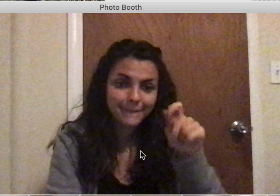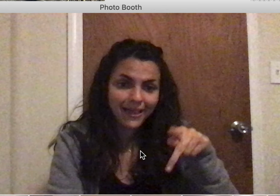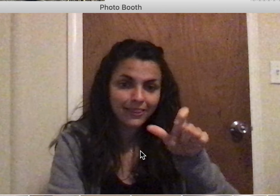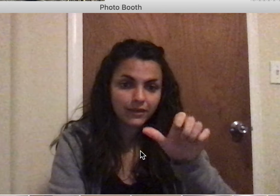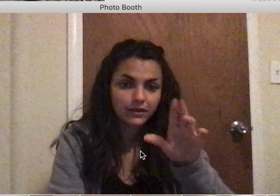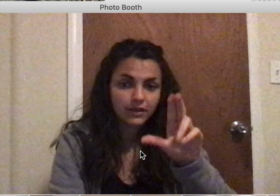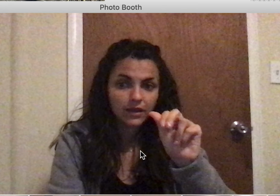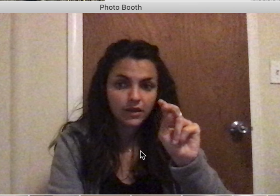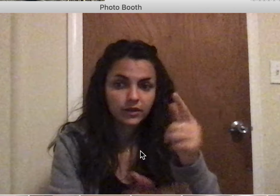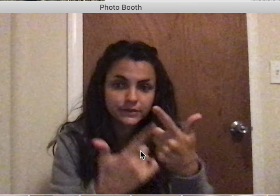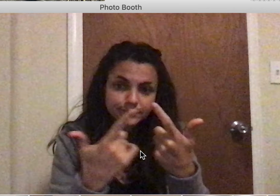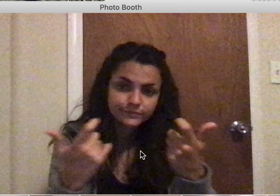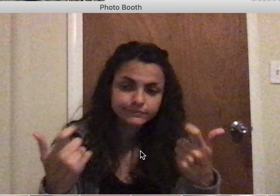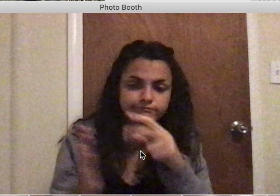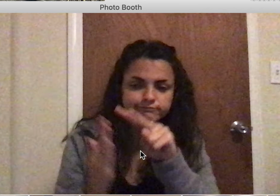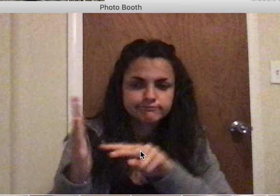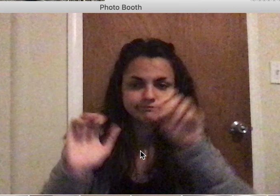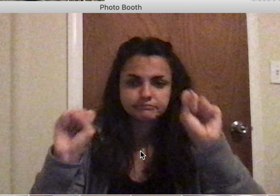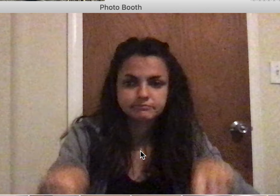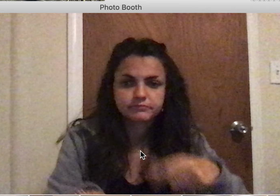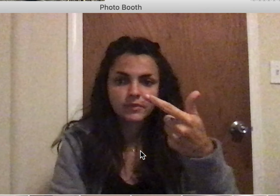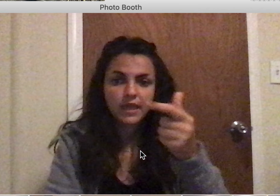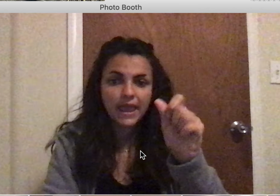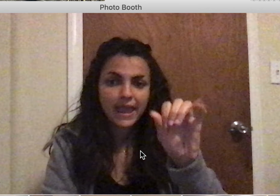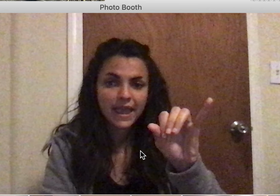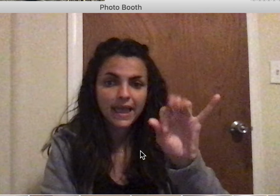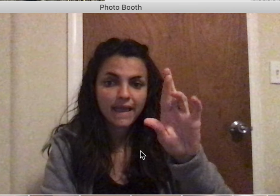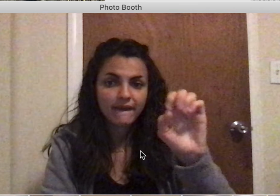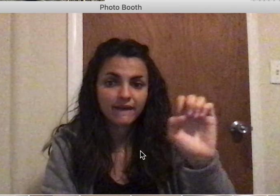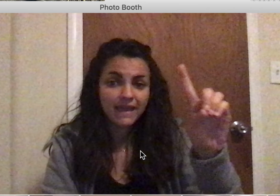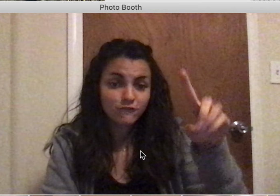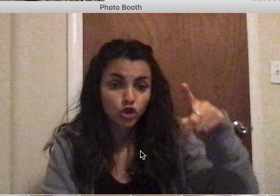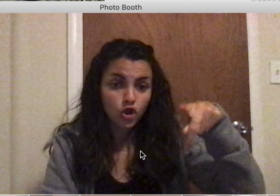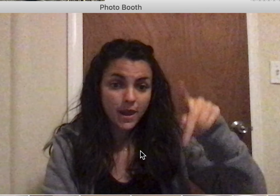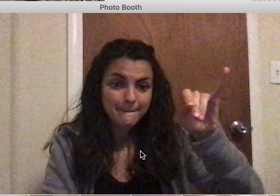Gifford Pinchot, the first head of the Forestry Service under Roosevelt,